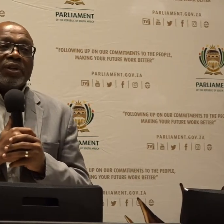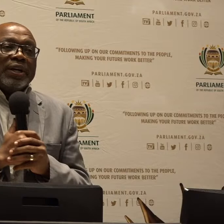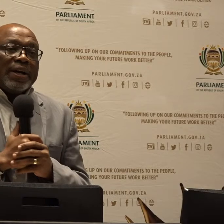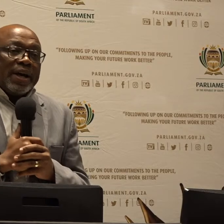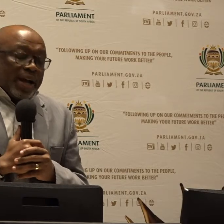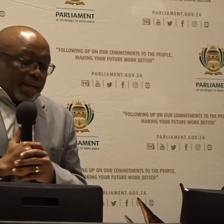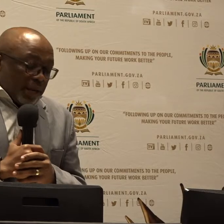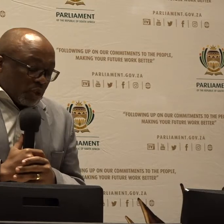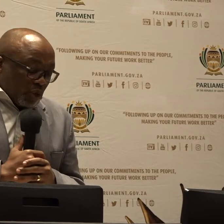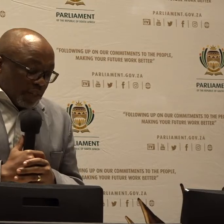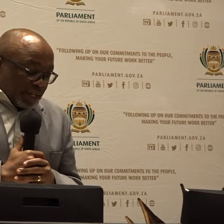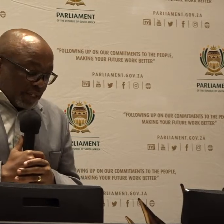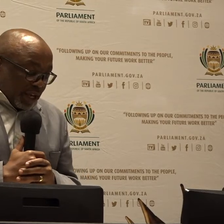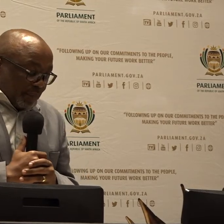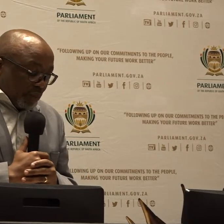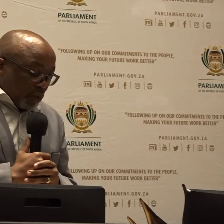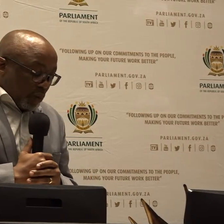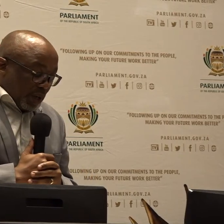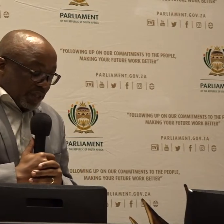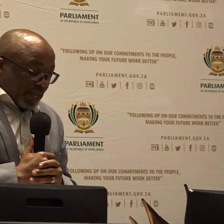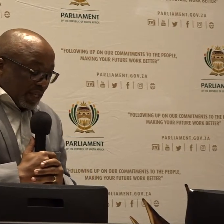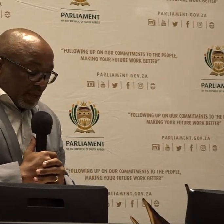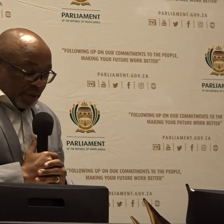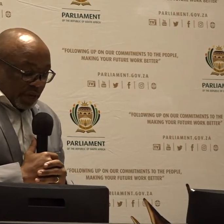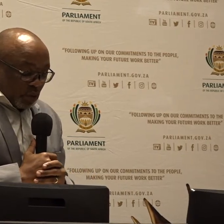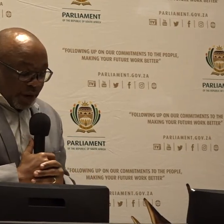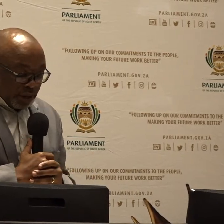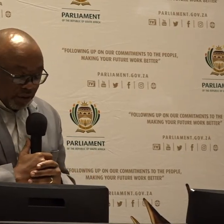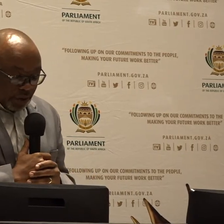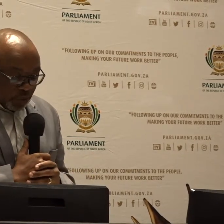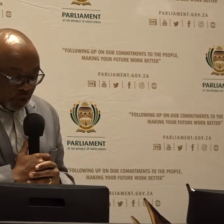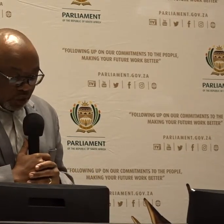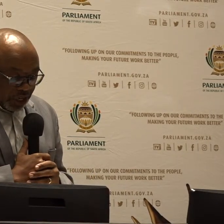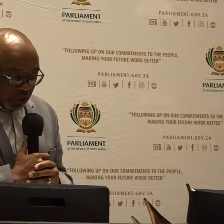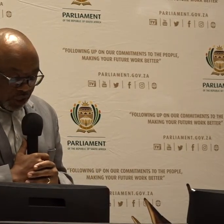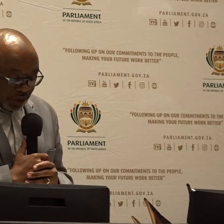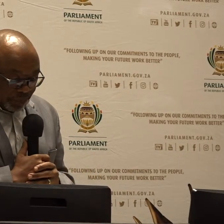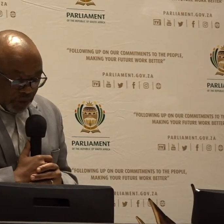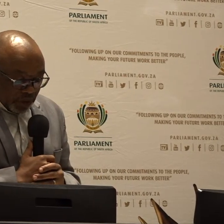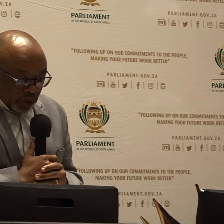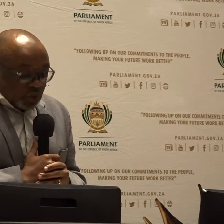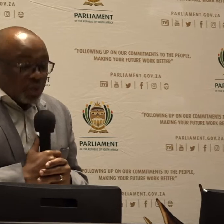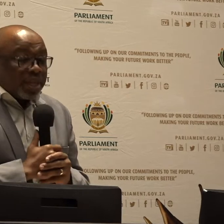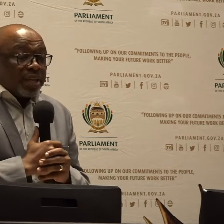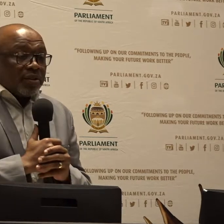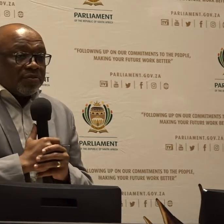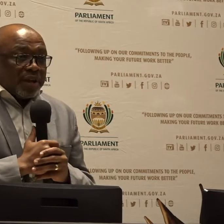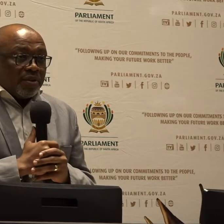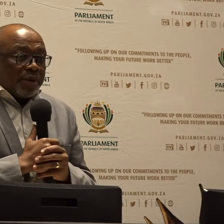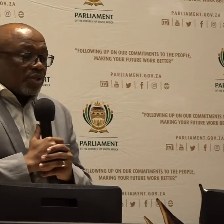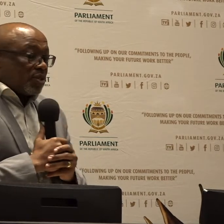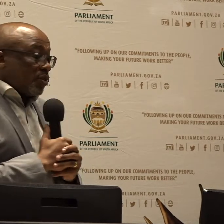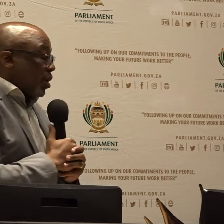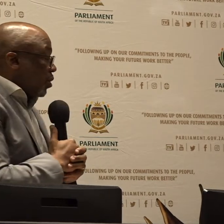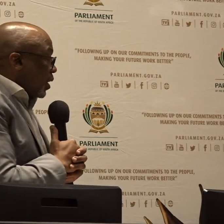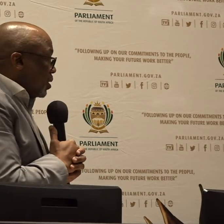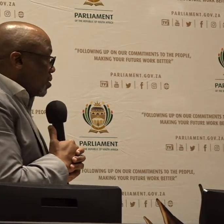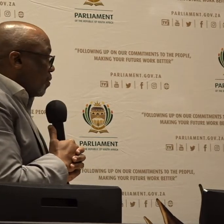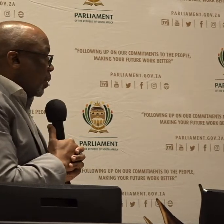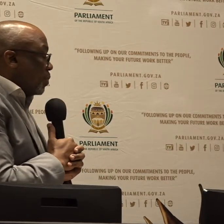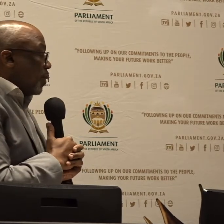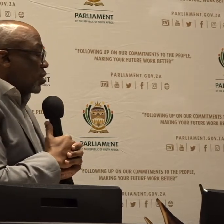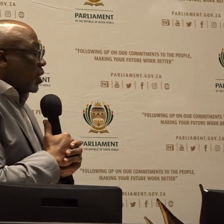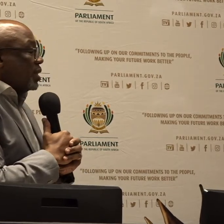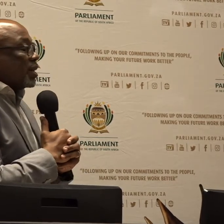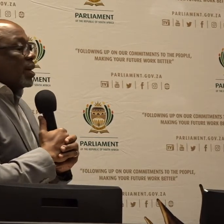very grateful and I'm sure that we will send them a word of appreciation so thank you very much to the